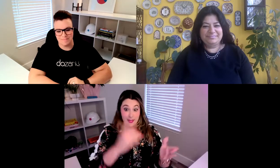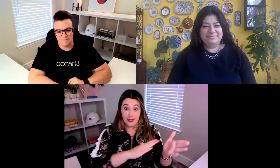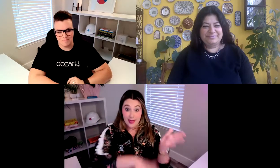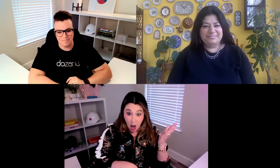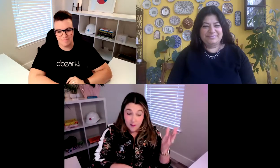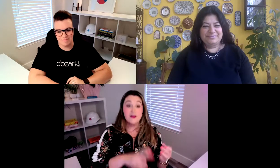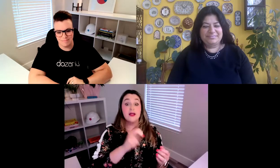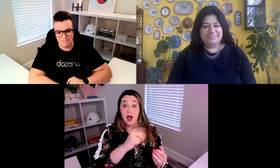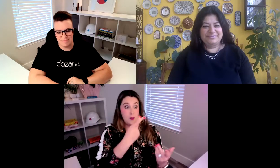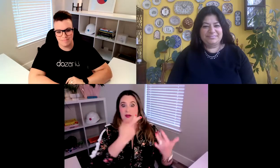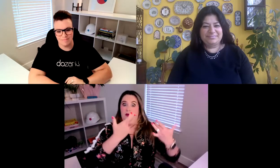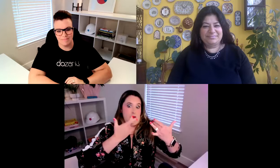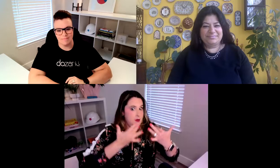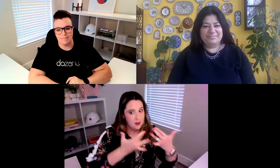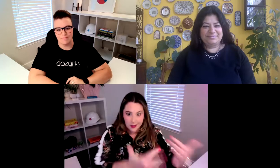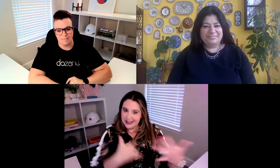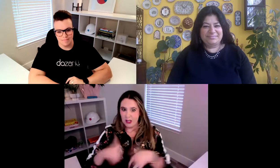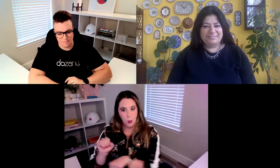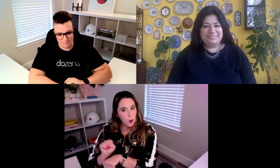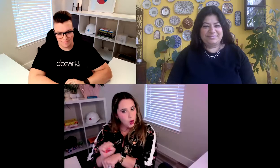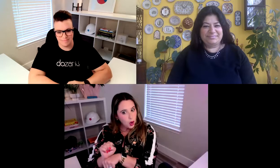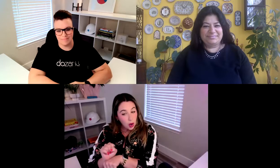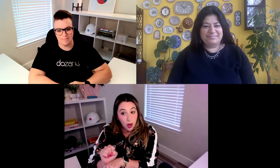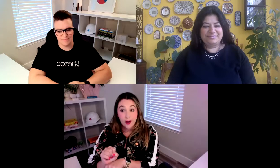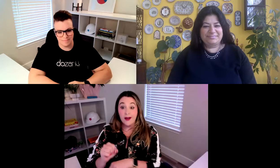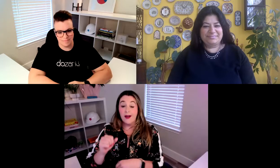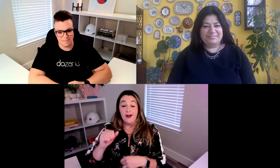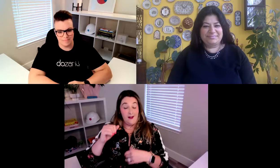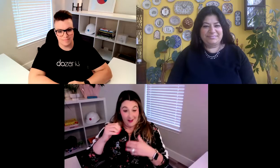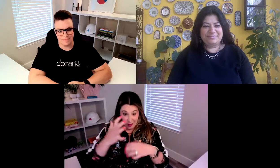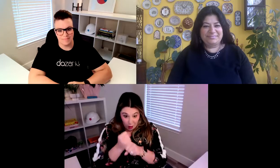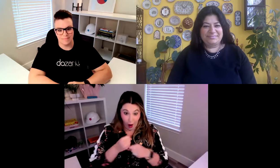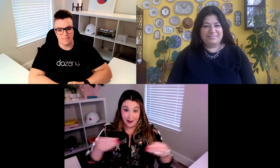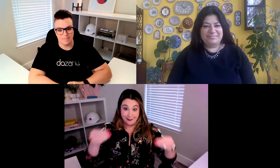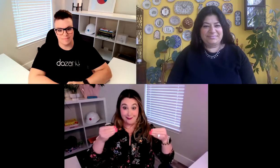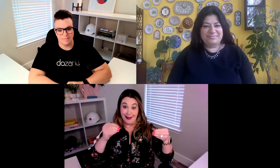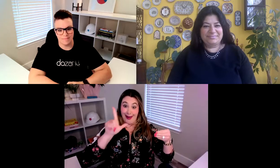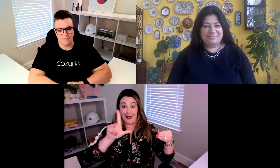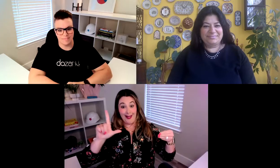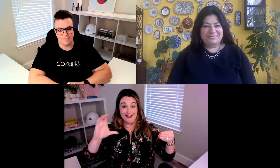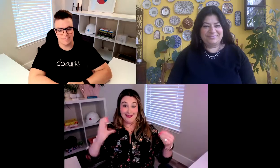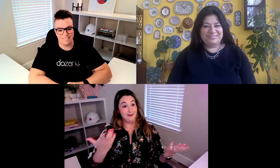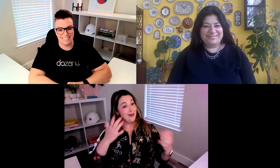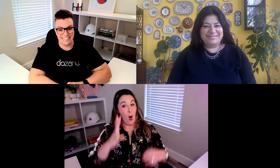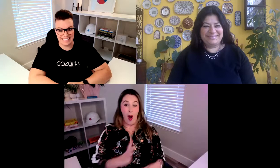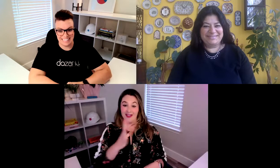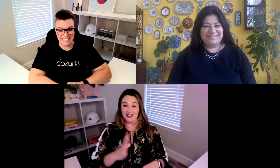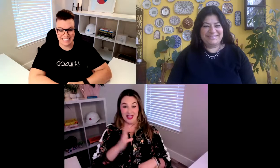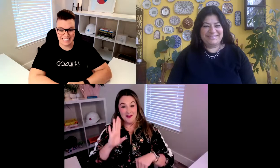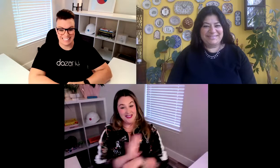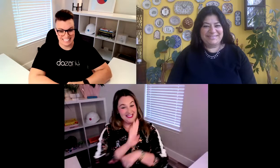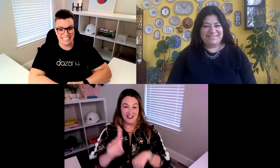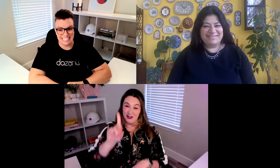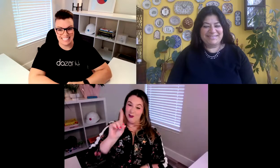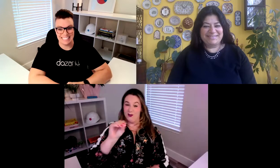something. So as we got laid off, it was like, okay, this is time to take on this work. So we got our